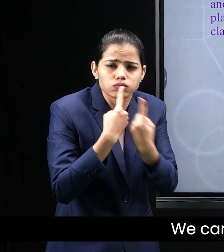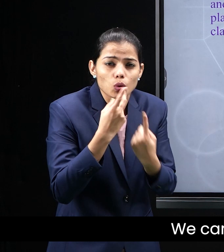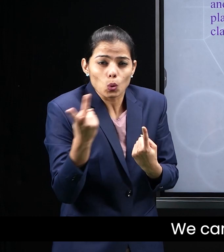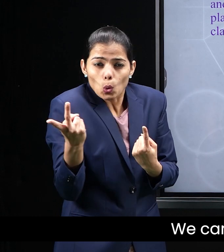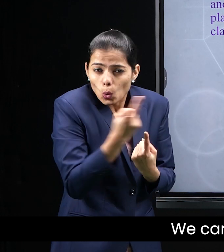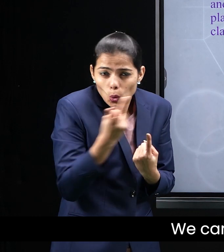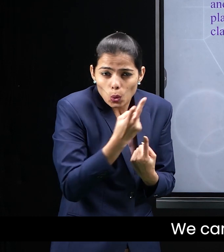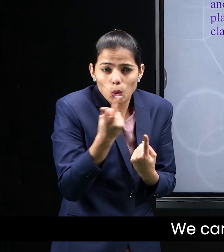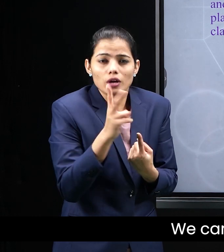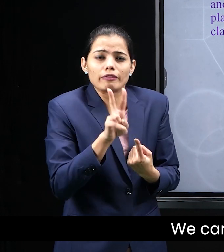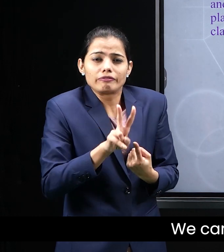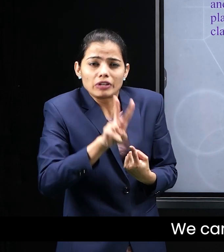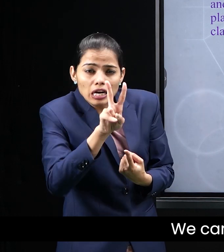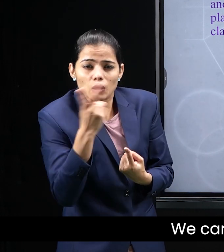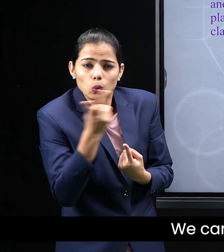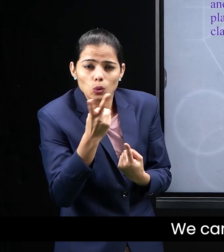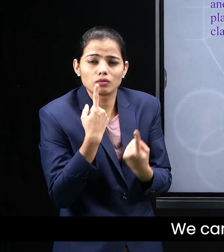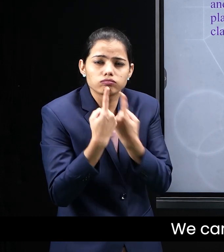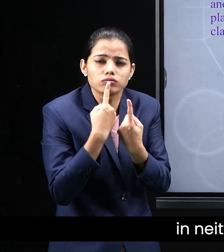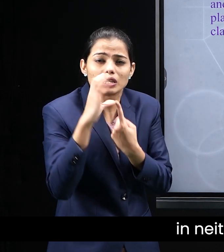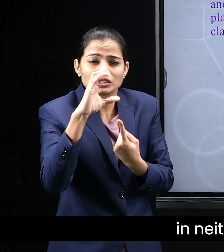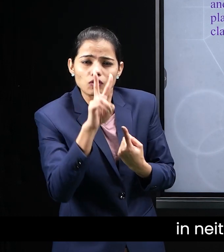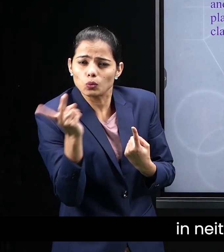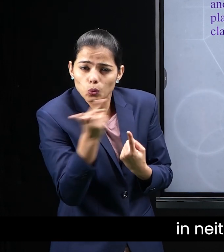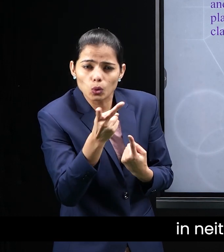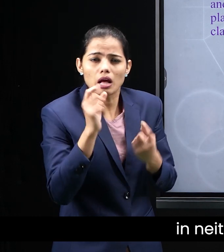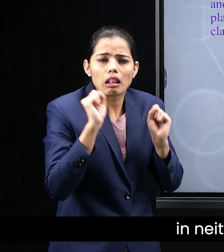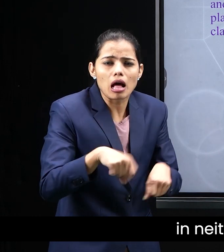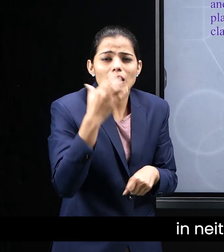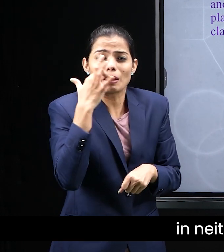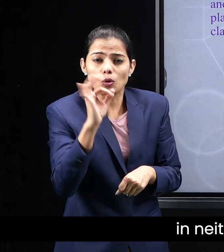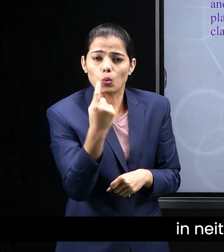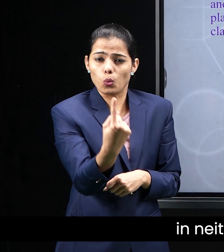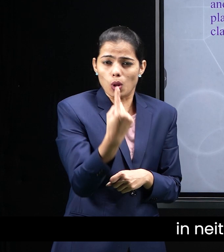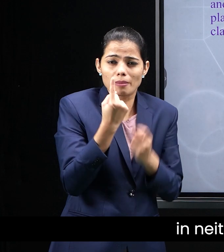in both C and V, in neither and one but not the other.